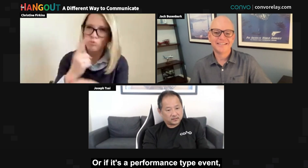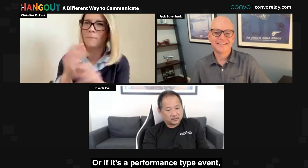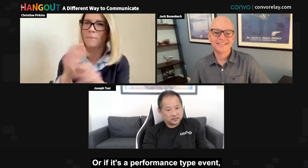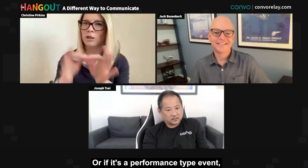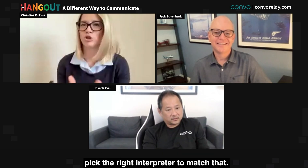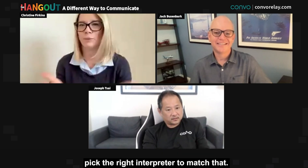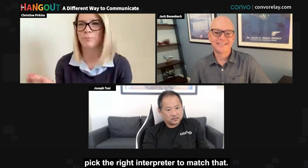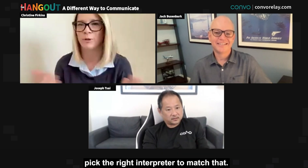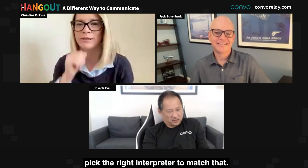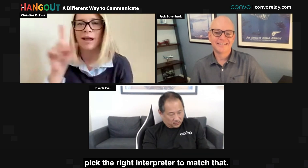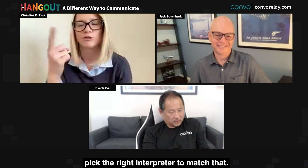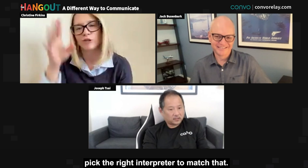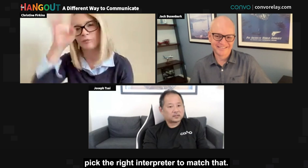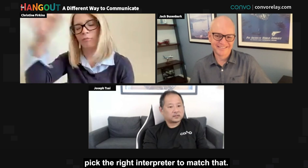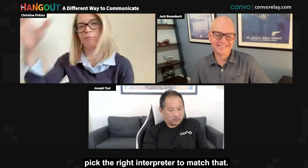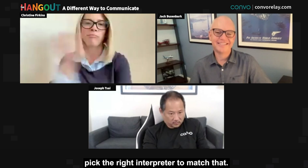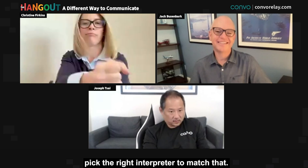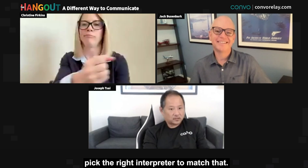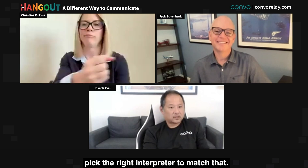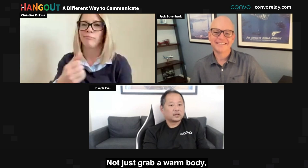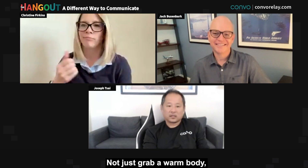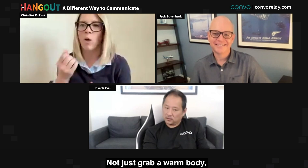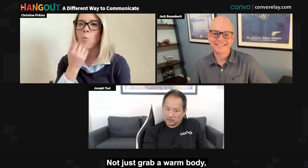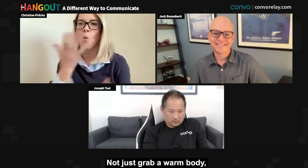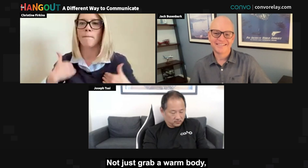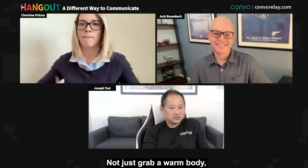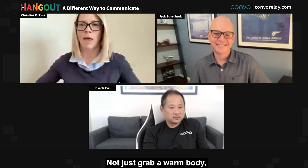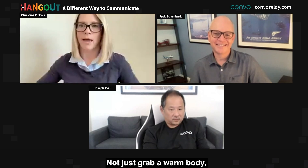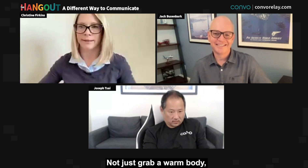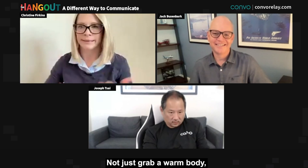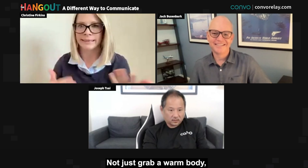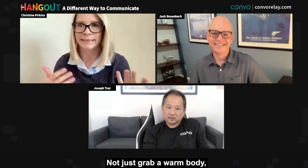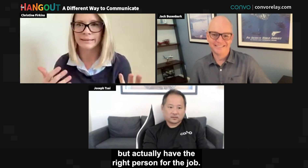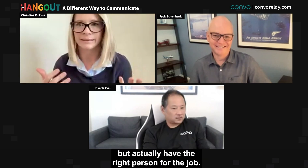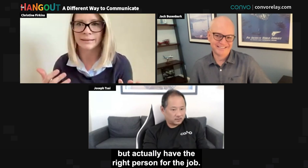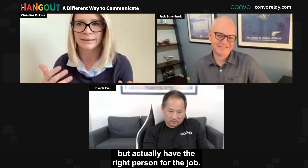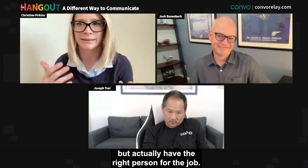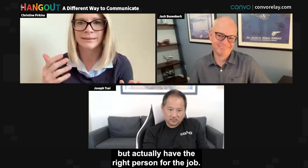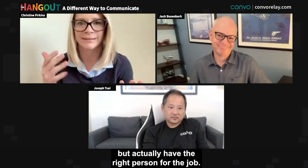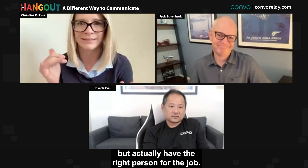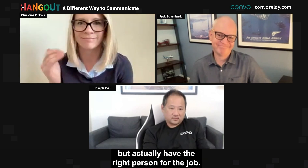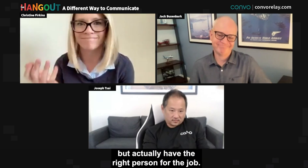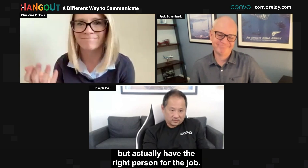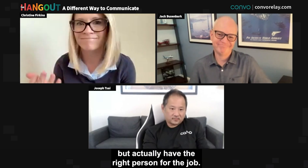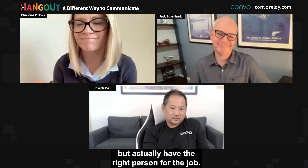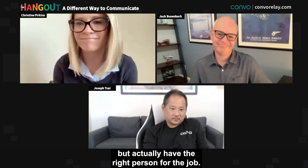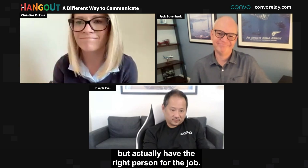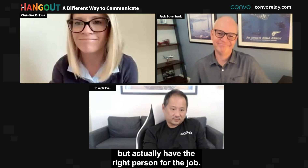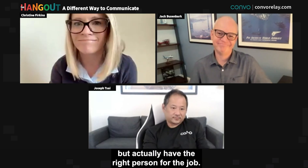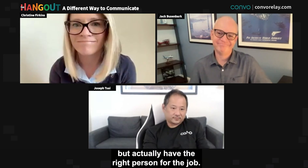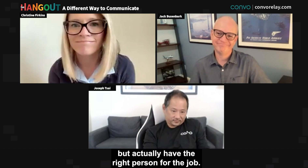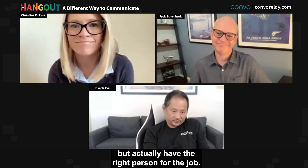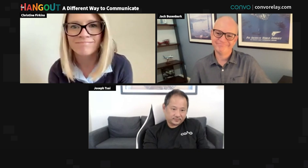event, pick the right interpreter to match that, not just grab a warm body, but actually have the right person for the job.